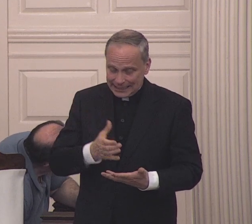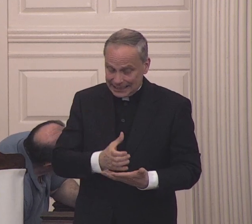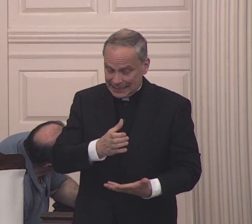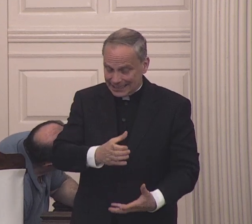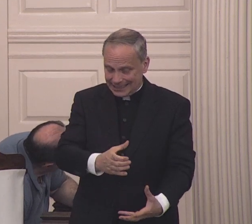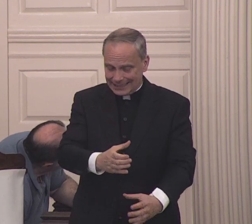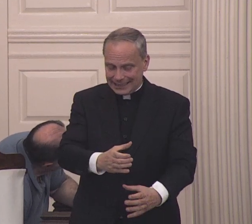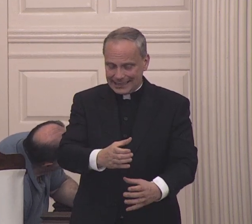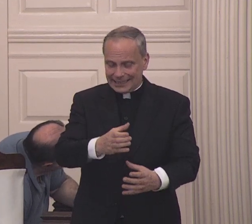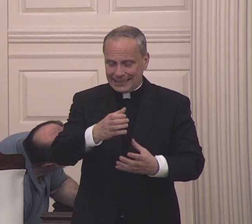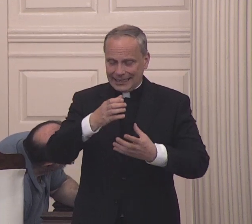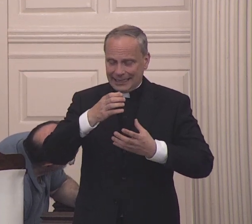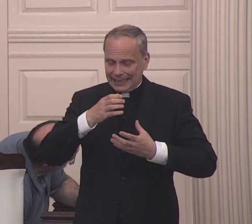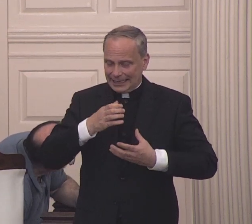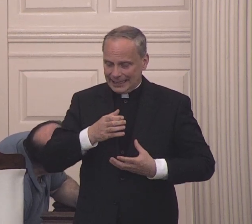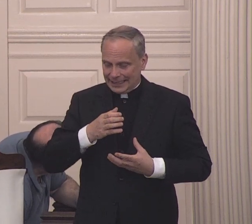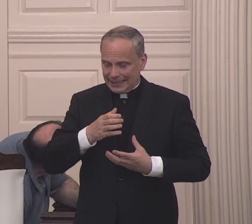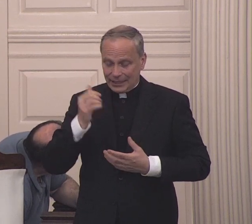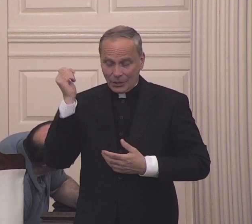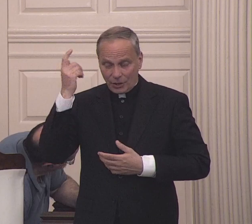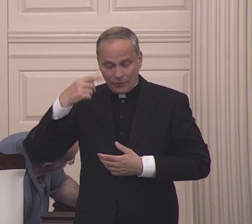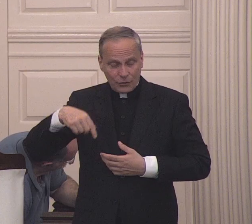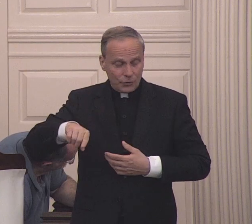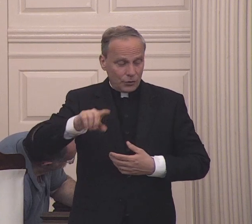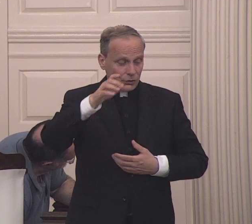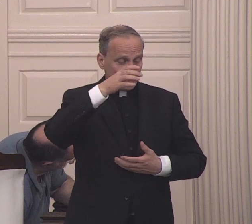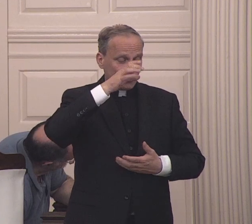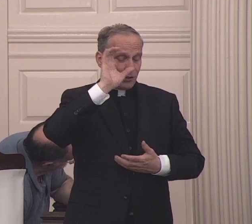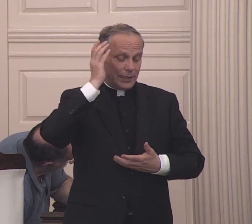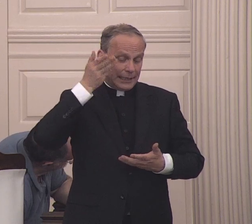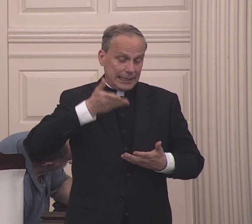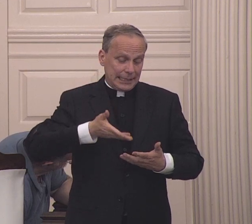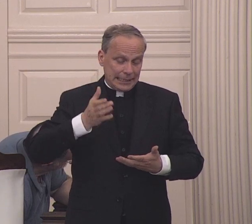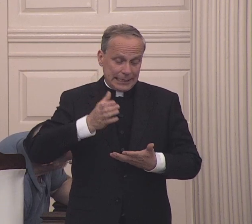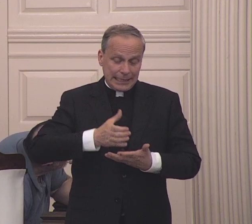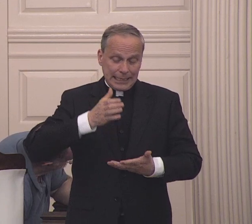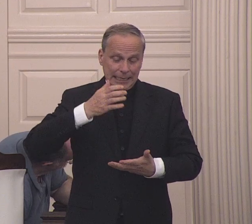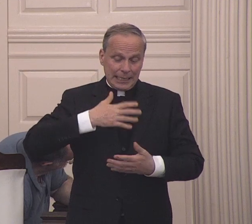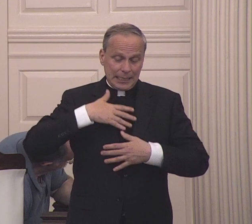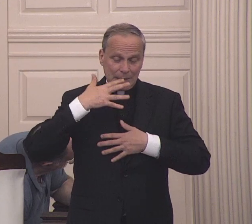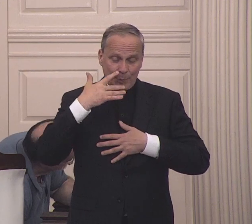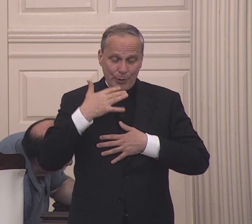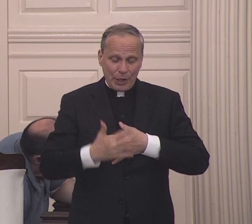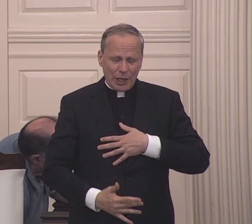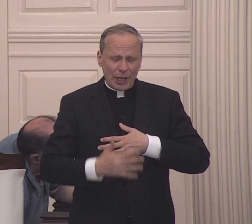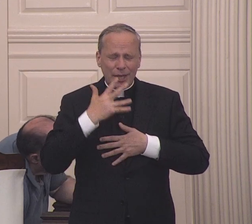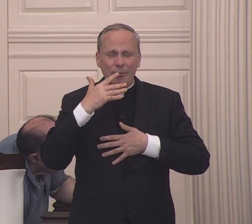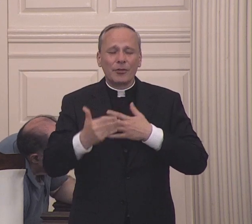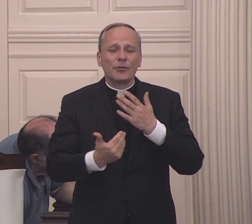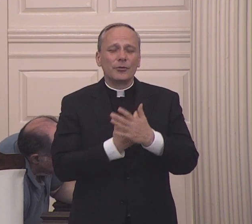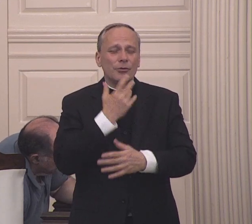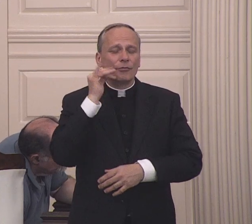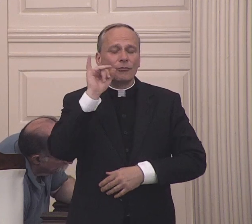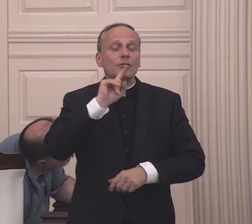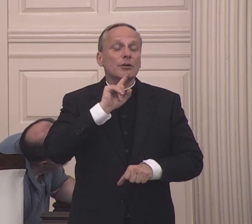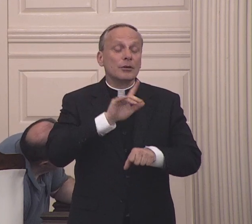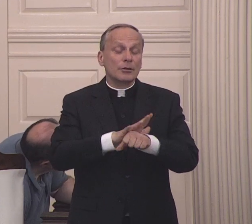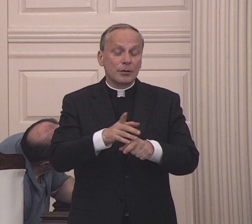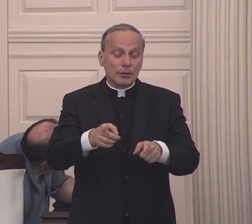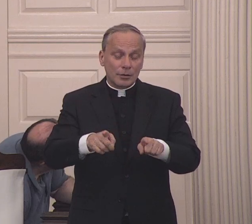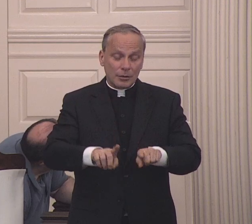disciples, saying, "Take this, all of you, and drink from it, for this is the chalice of my